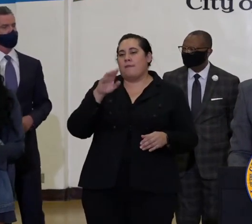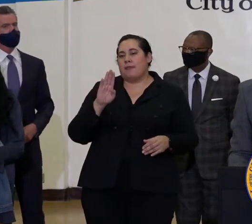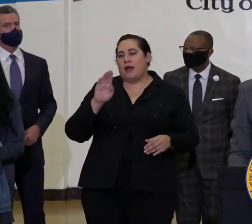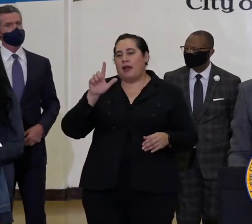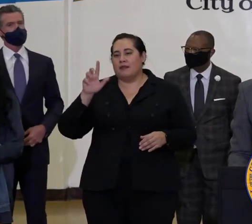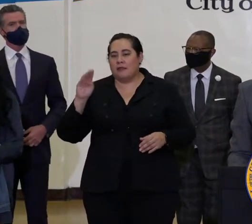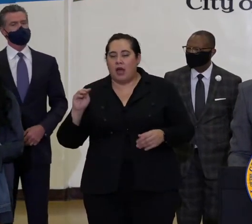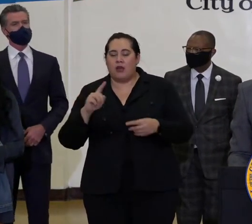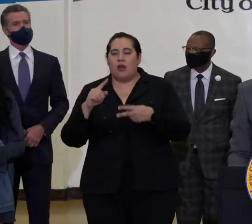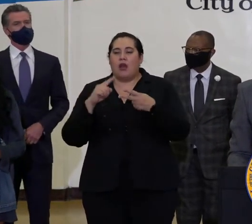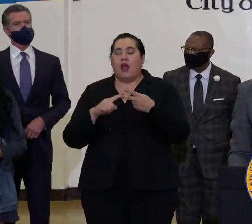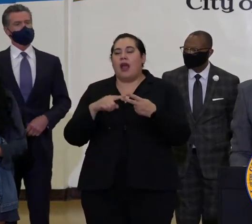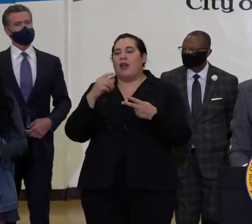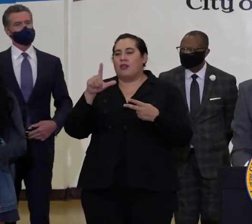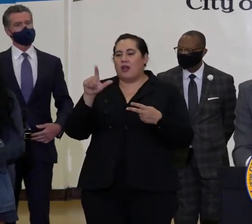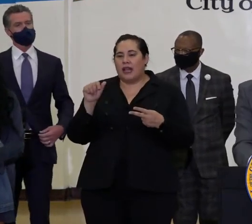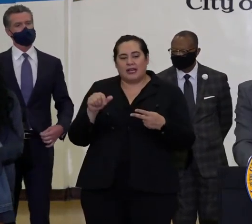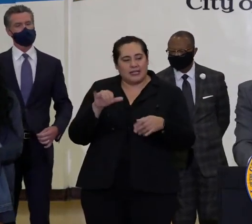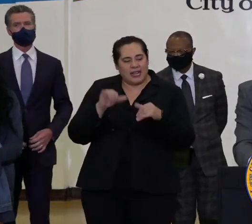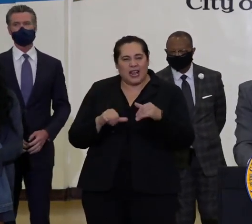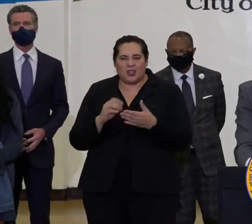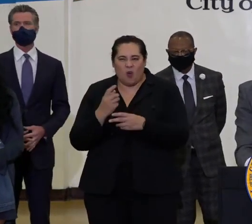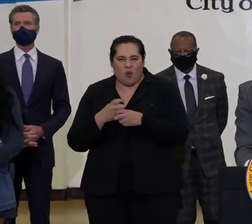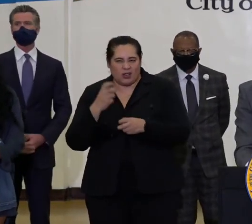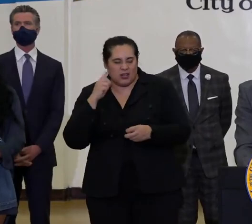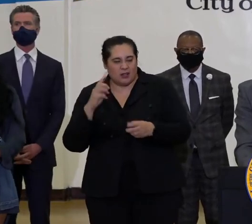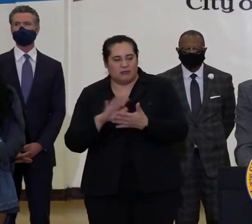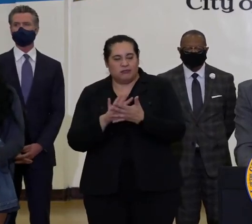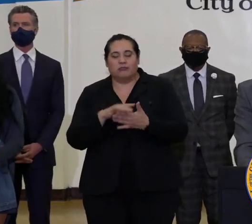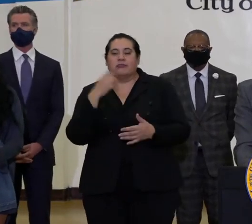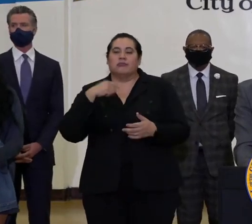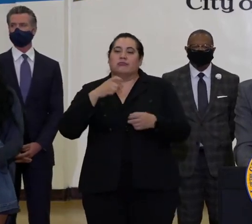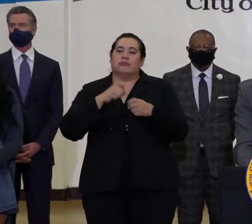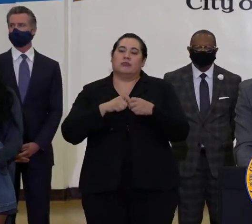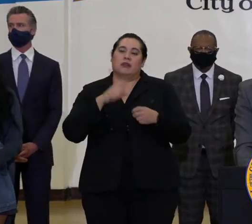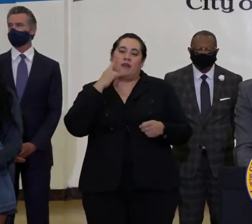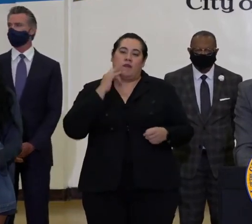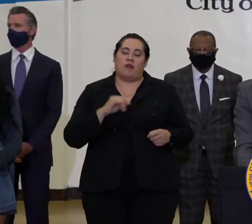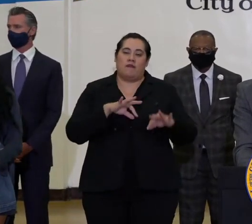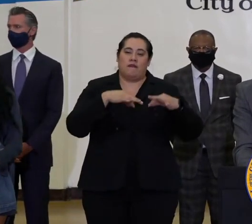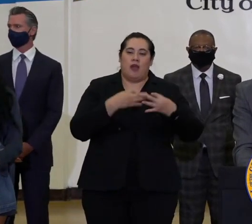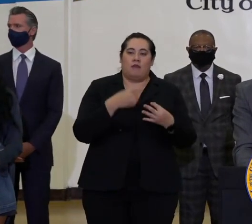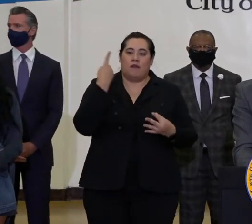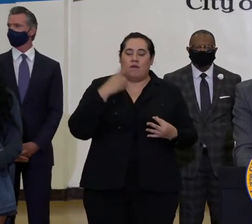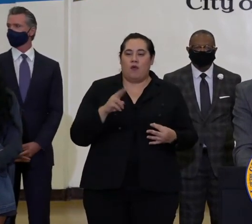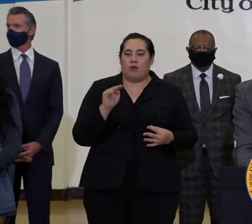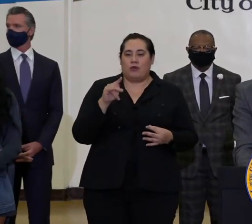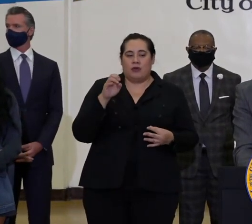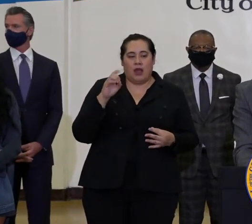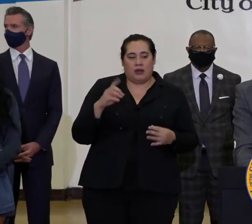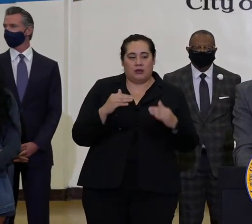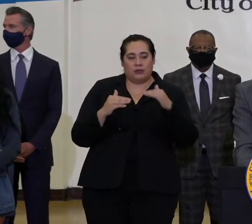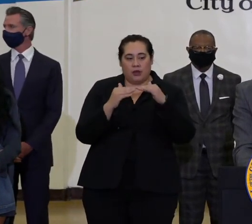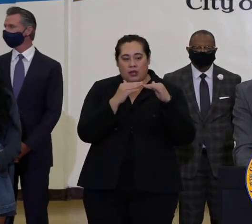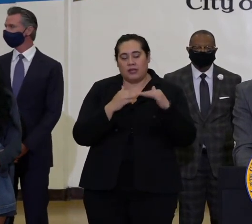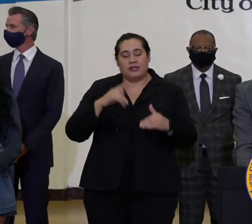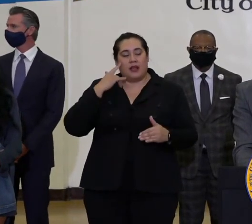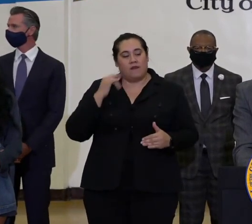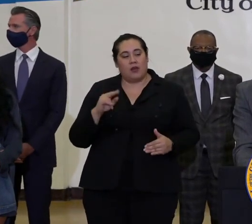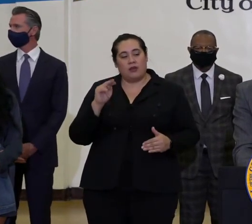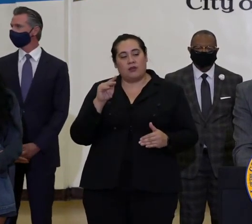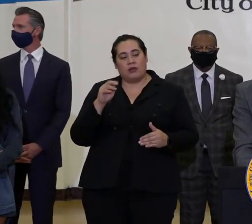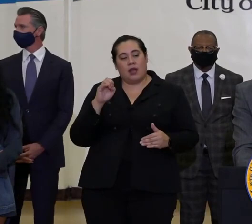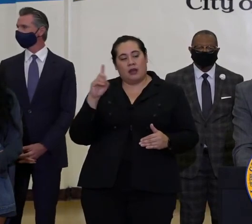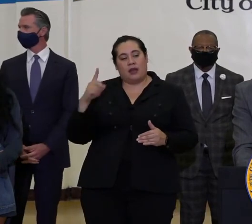Matter, Los Angeles, as I stated, California Faculty Association, California Families United for Justice, California United